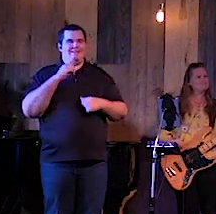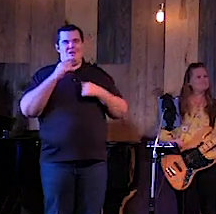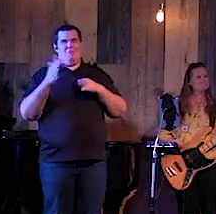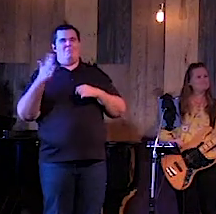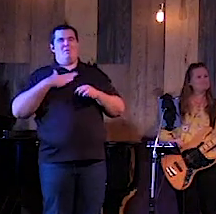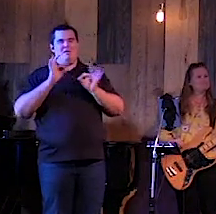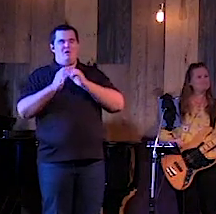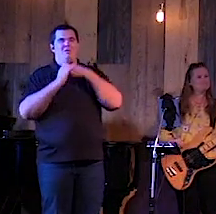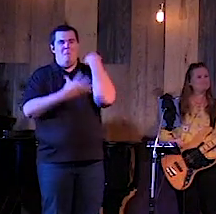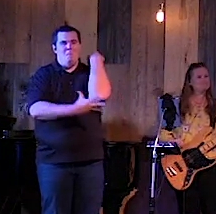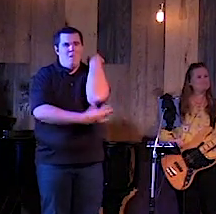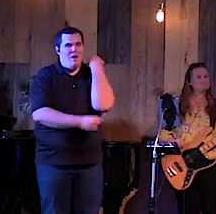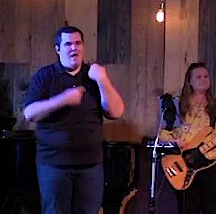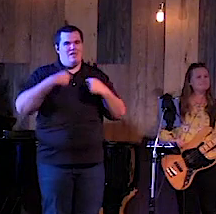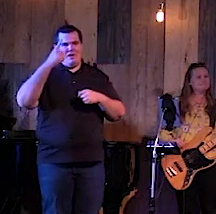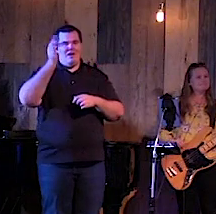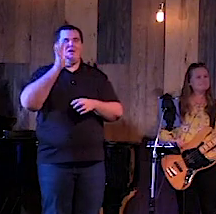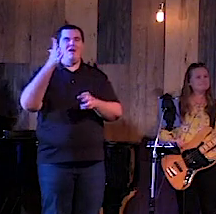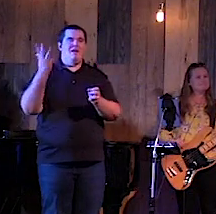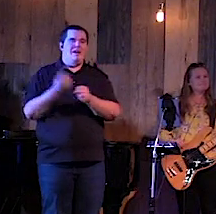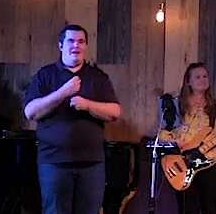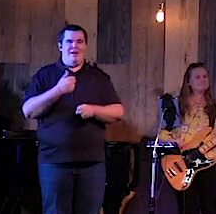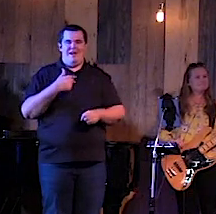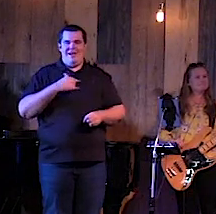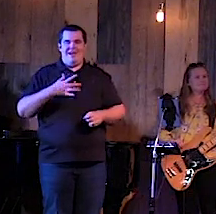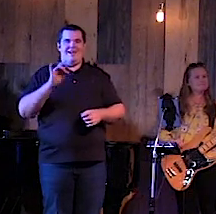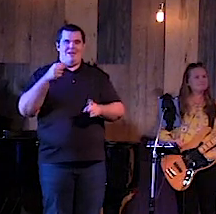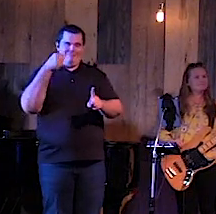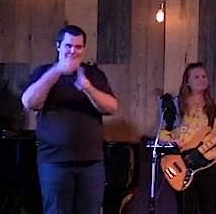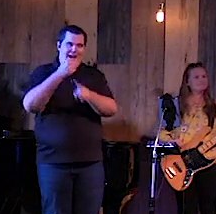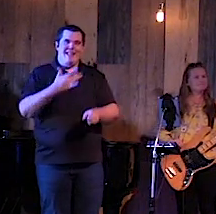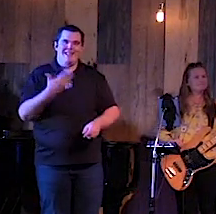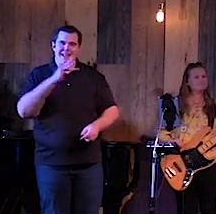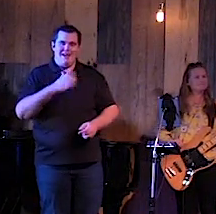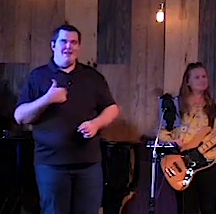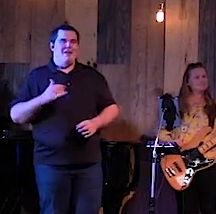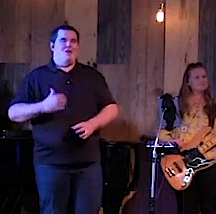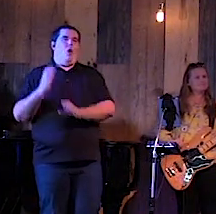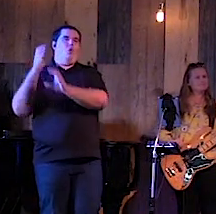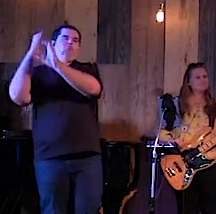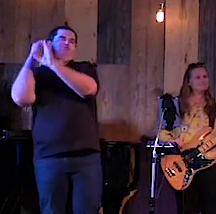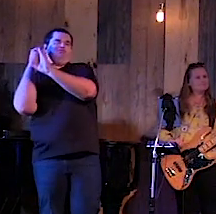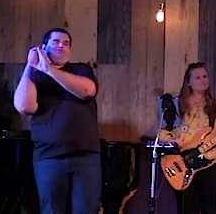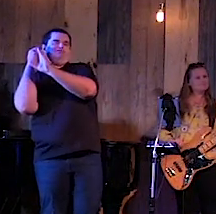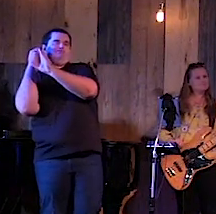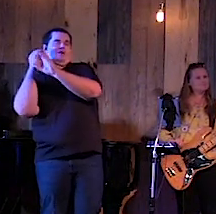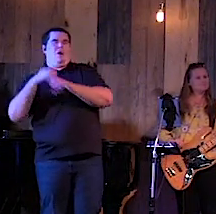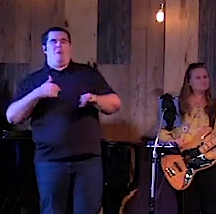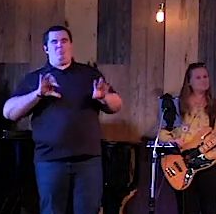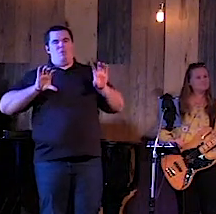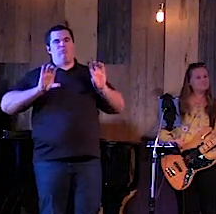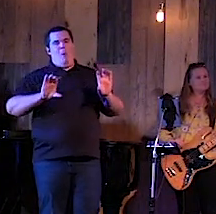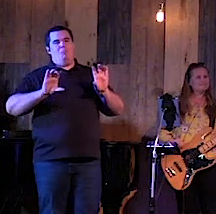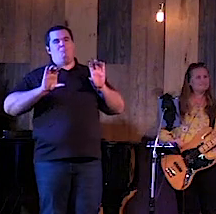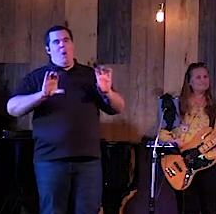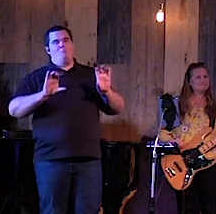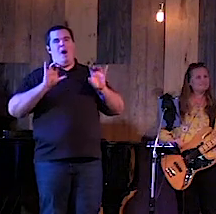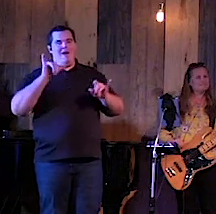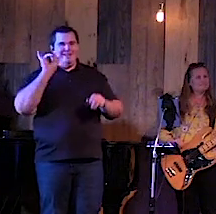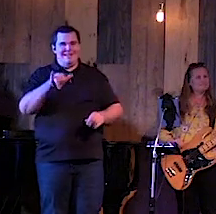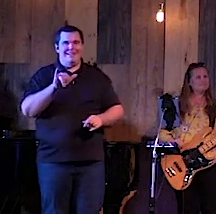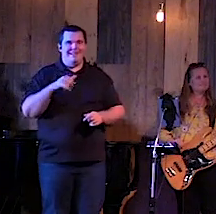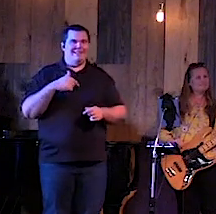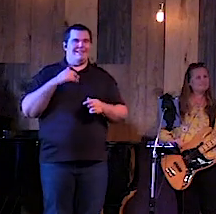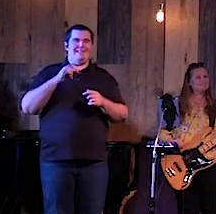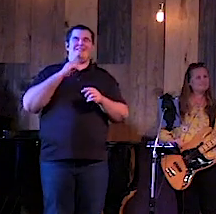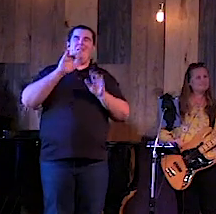and I thought I would never win that. But man, I found the lucky egg and took that big radio home. And I will never forget that to this day. It was one of